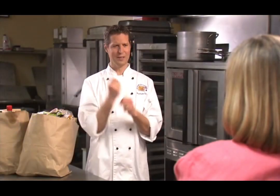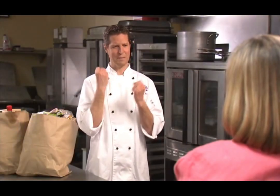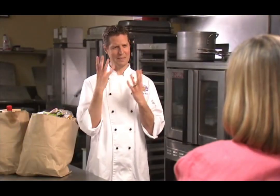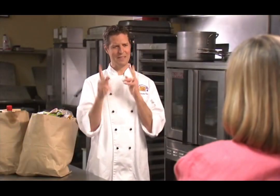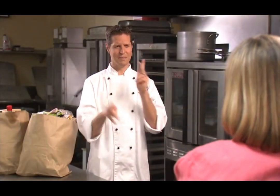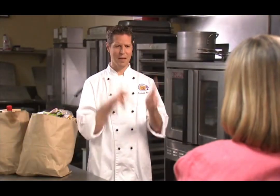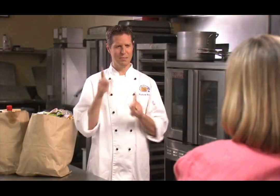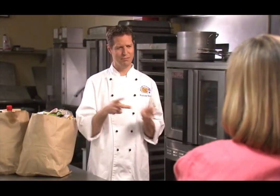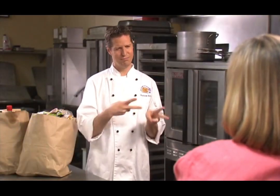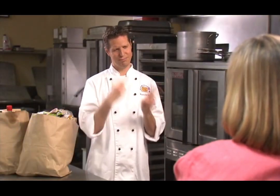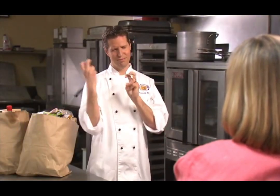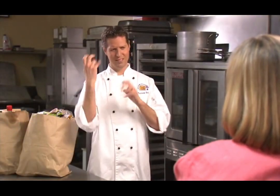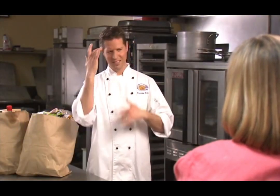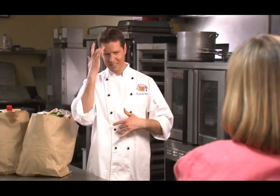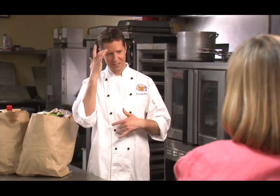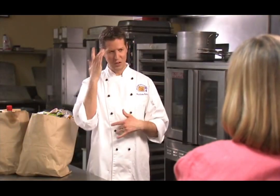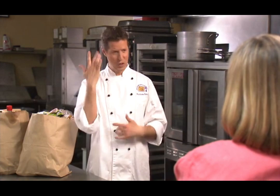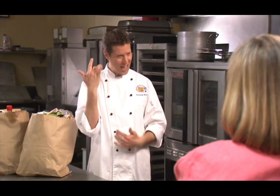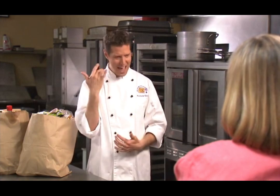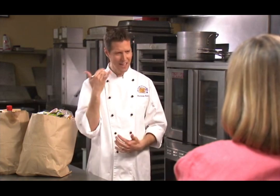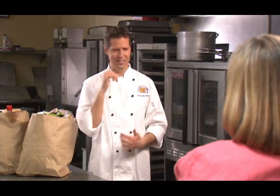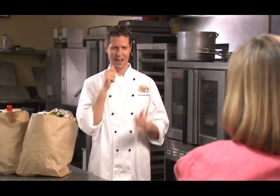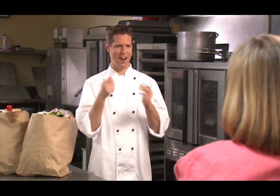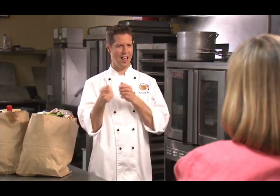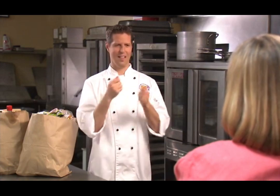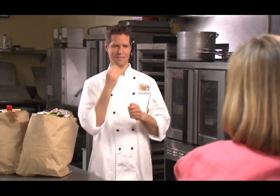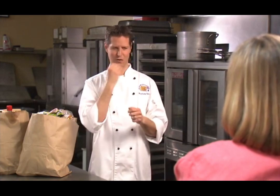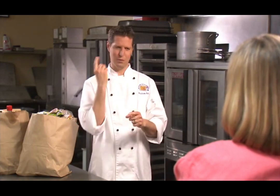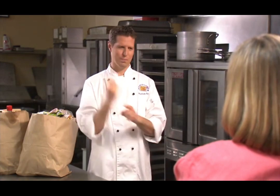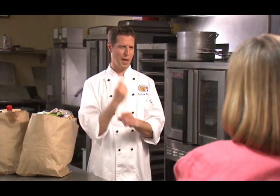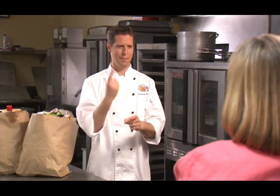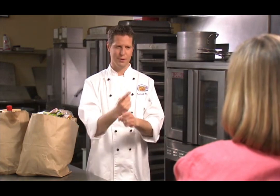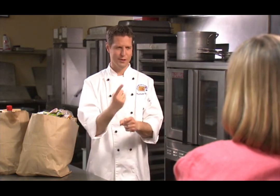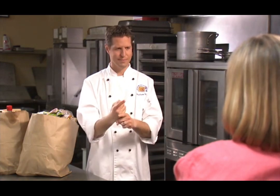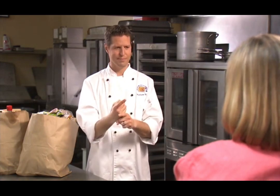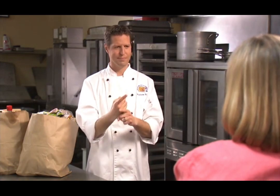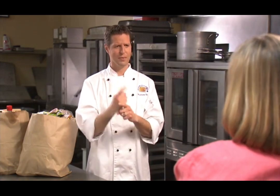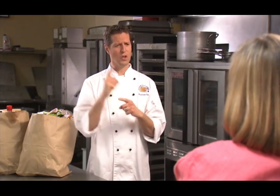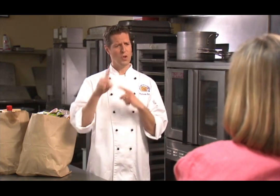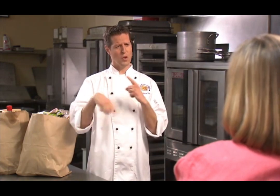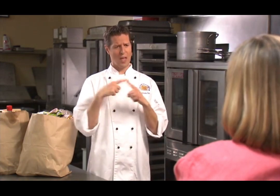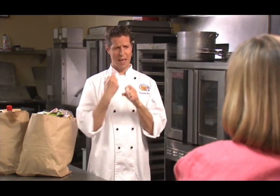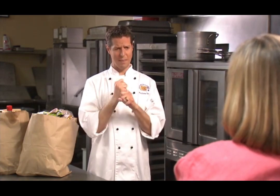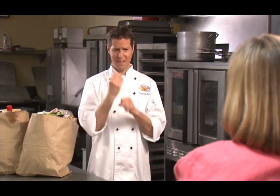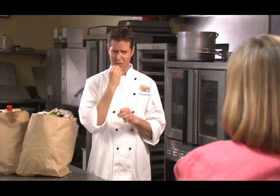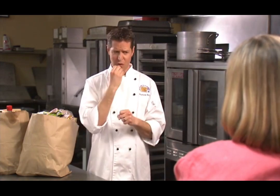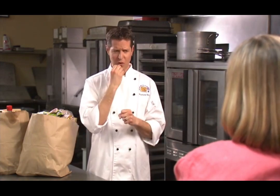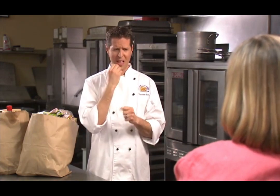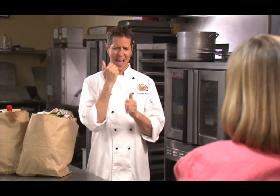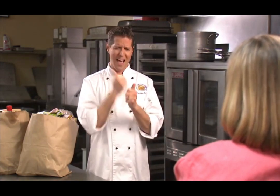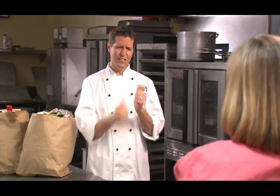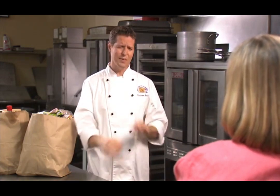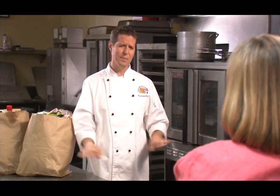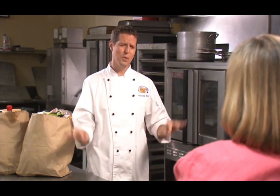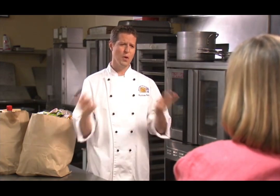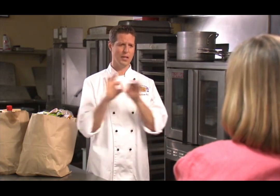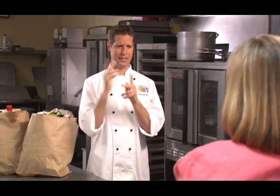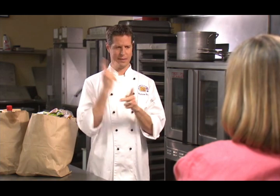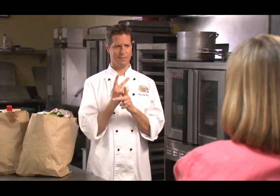Each year, many people get sick from food that was handled improperly. When making food, it is very important to follow